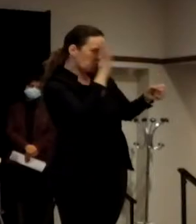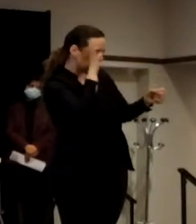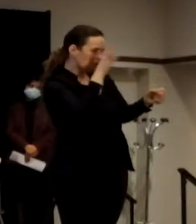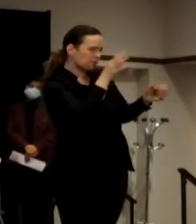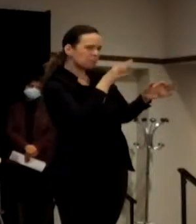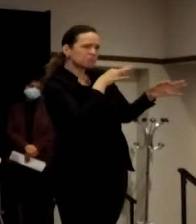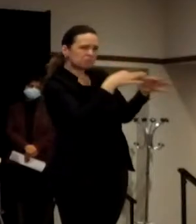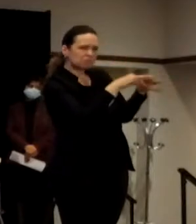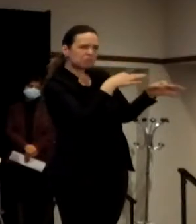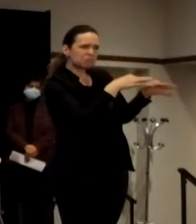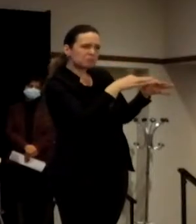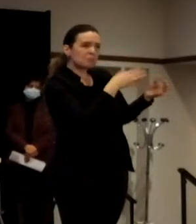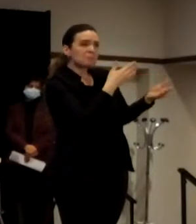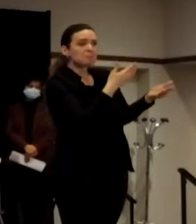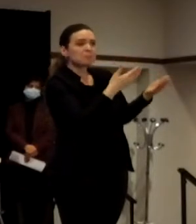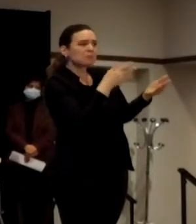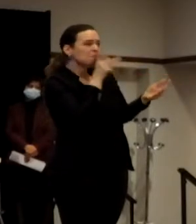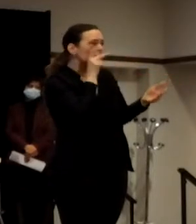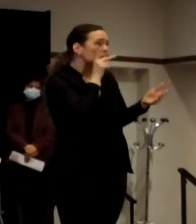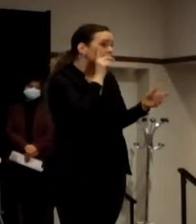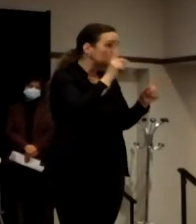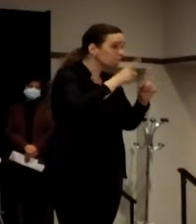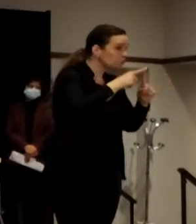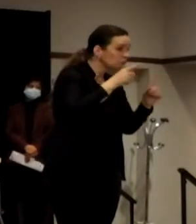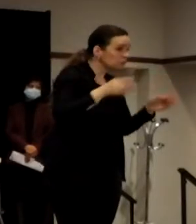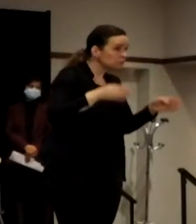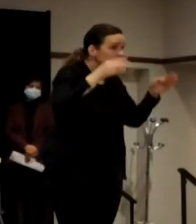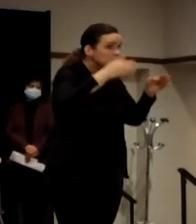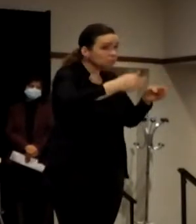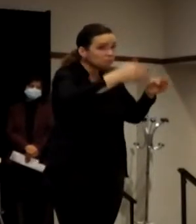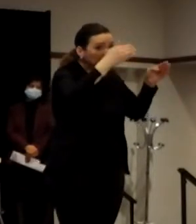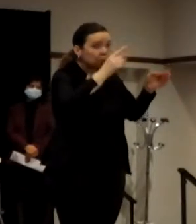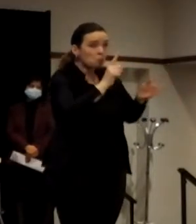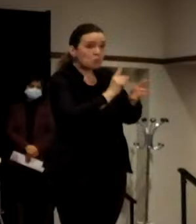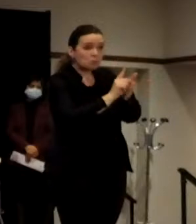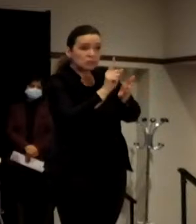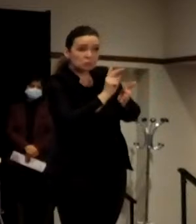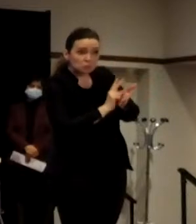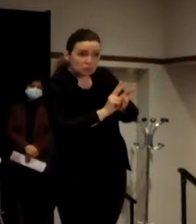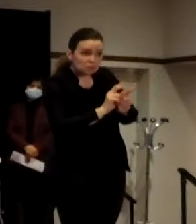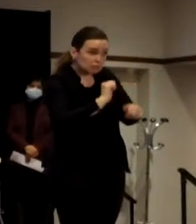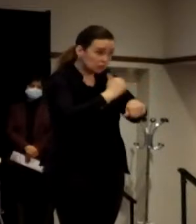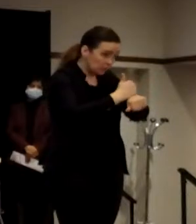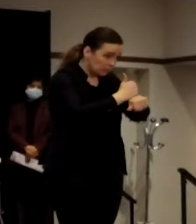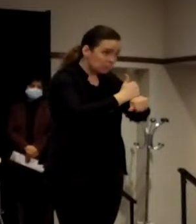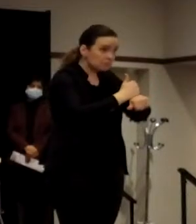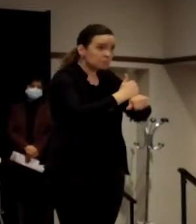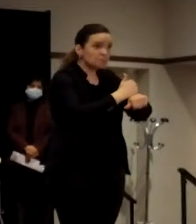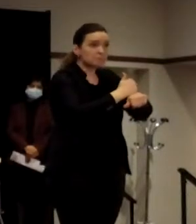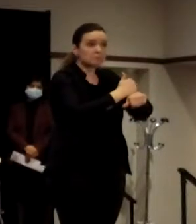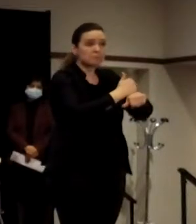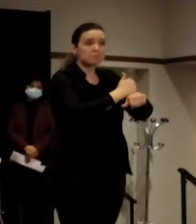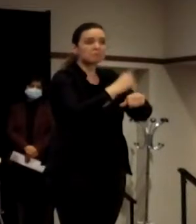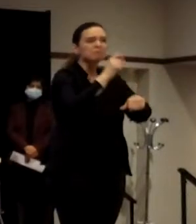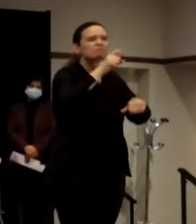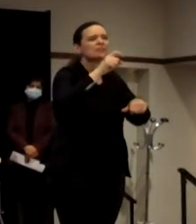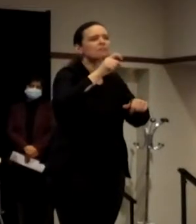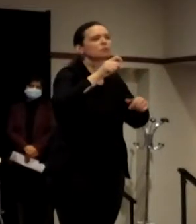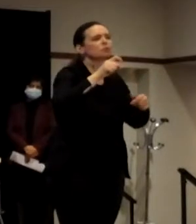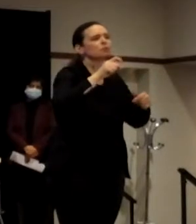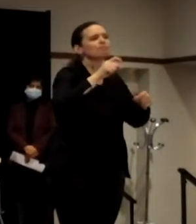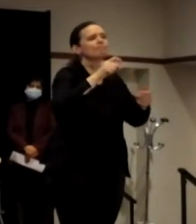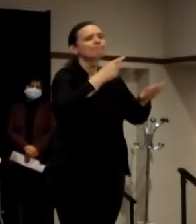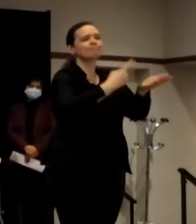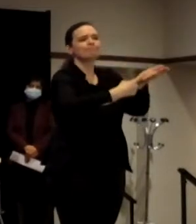the partitions in. It will take a couple weeks at least. So right, so you're so that you have that, but there needs to be some engagement here,